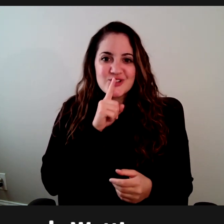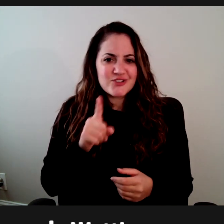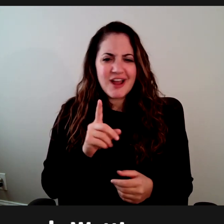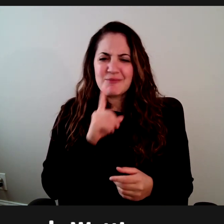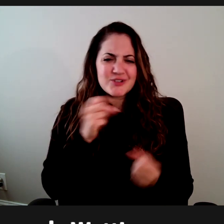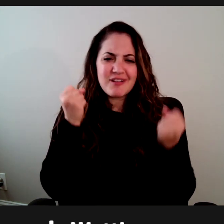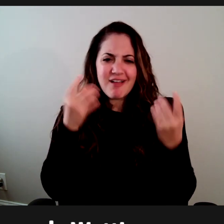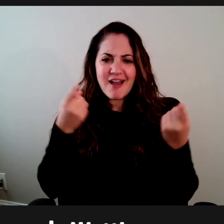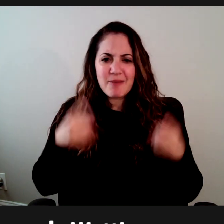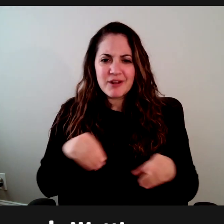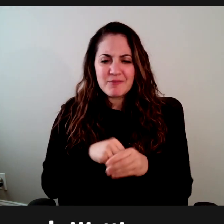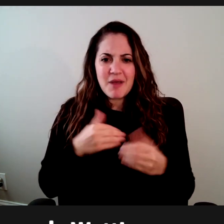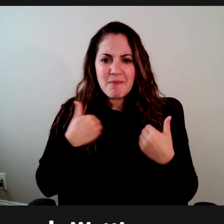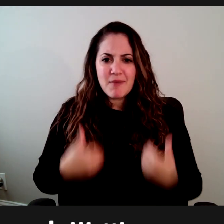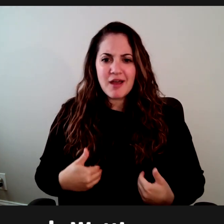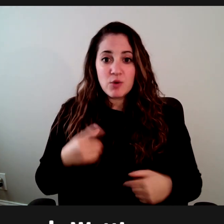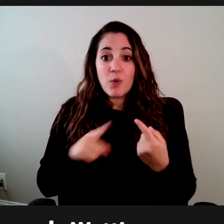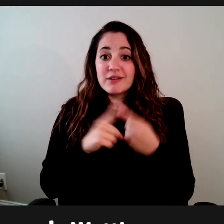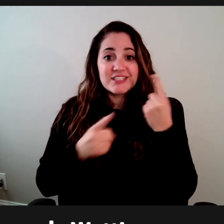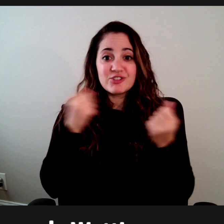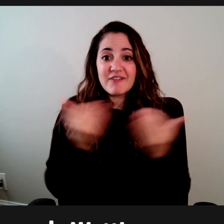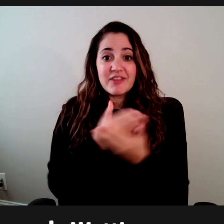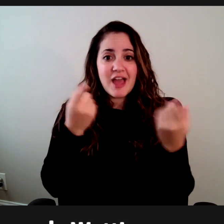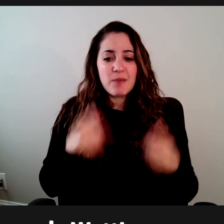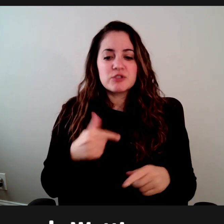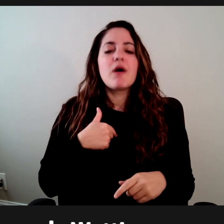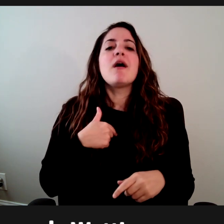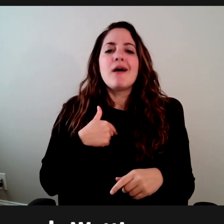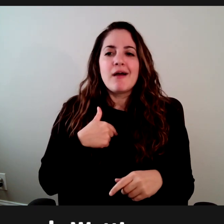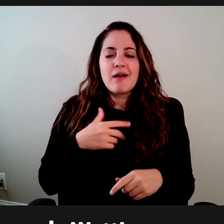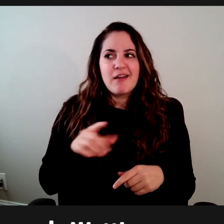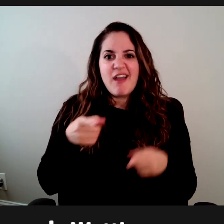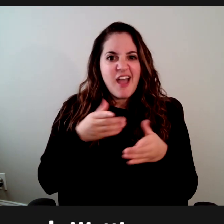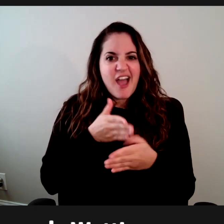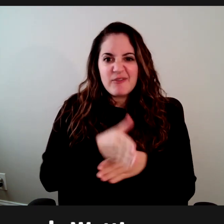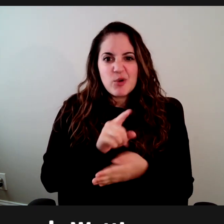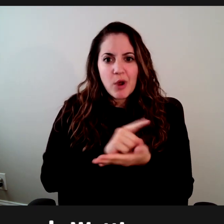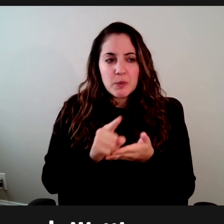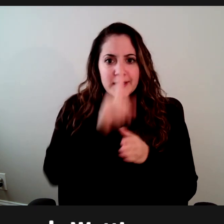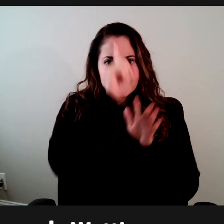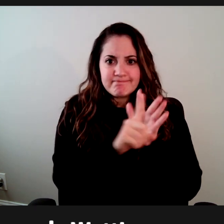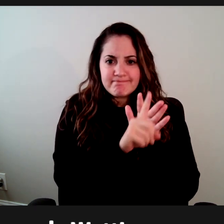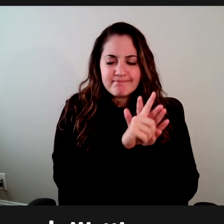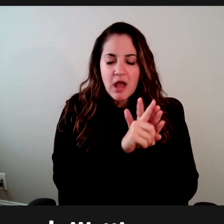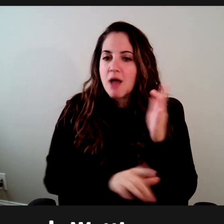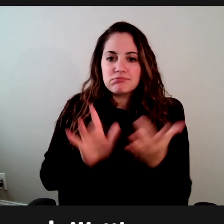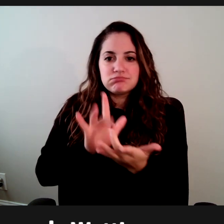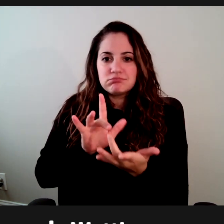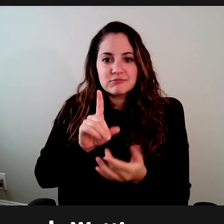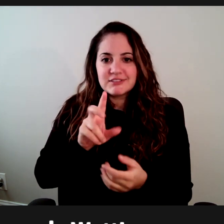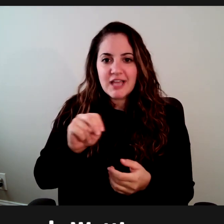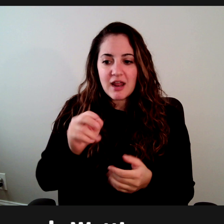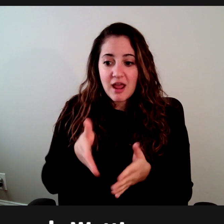lot going on in my body as I was just considering all that. But anyway, I reached out to him probably after a week of this going on, and I said,